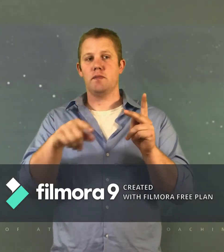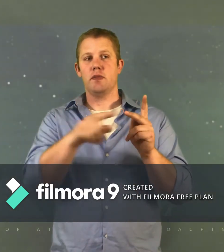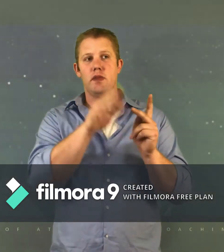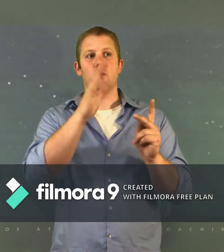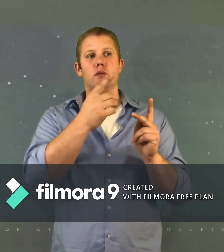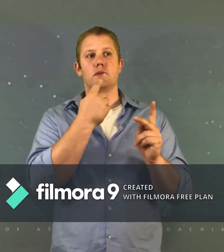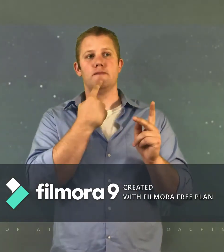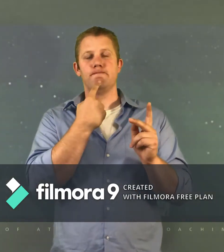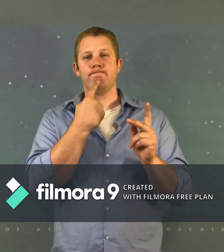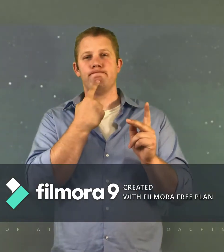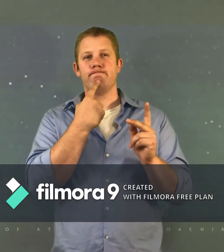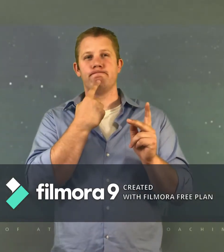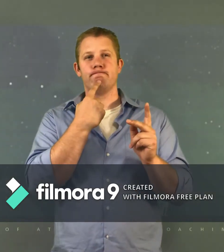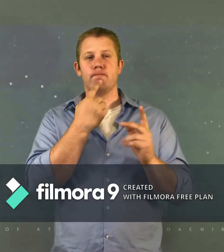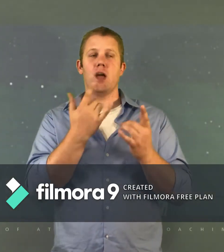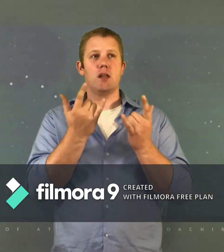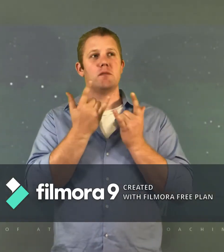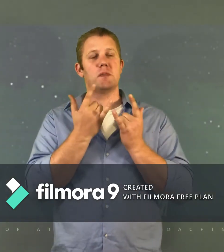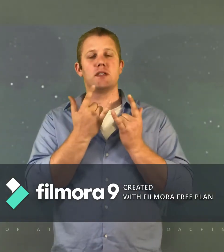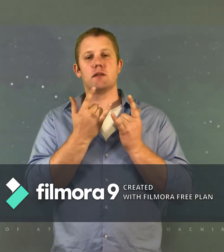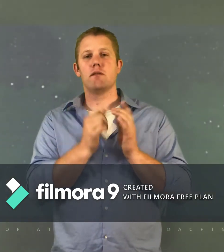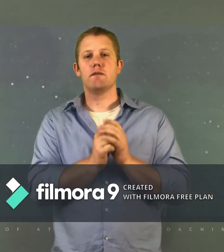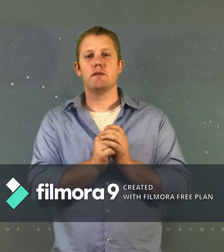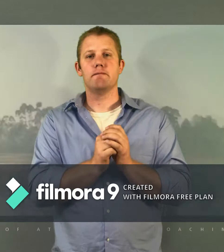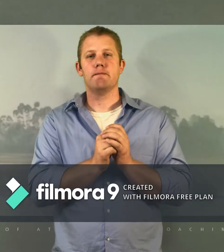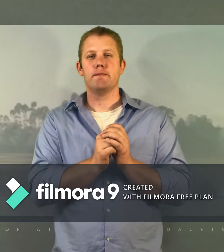A lot of people would say, I love myself.